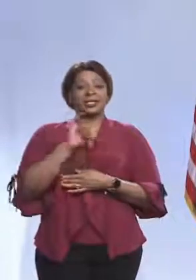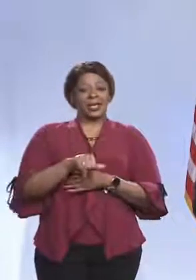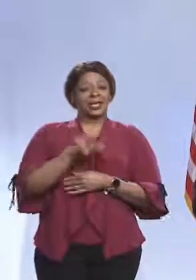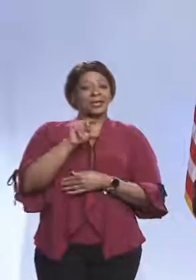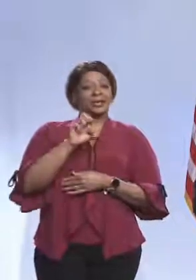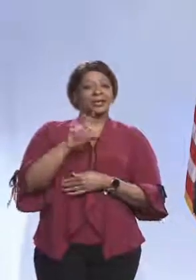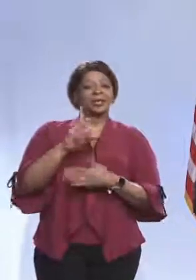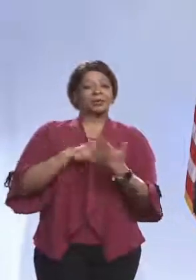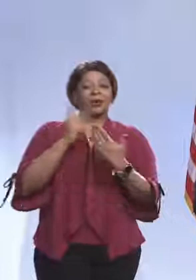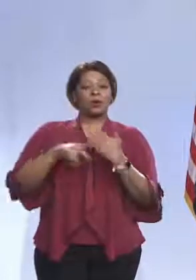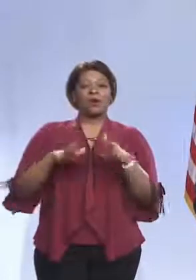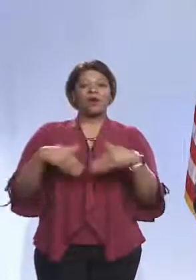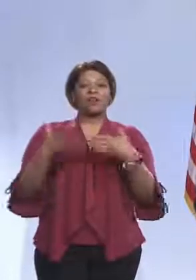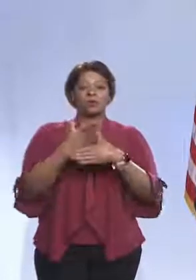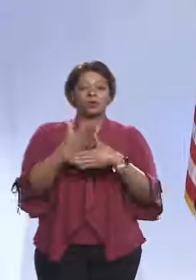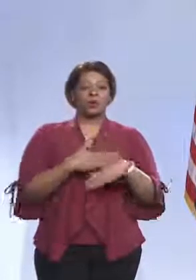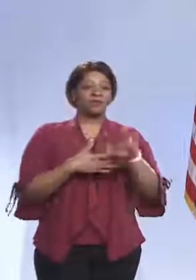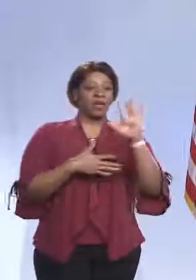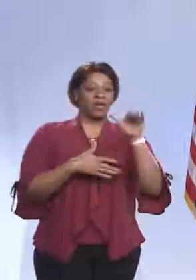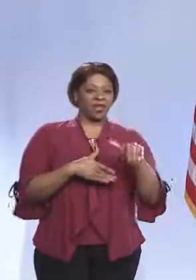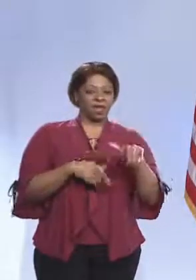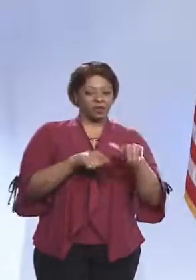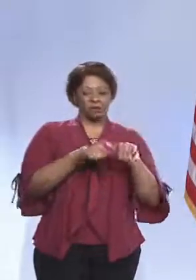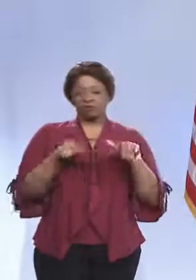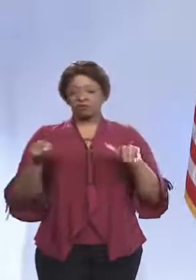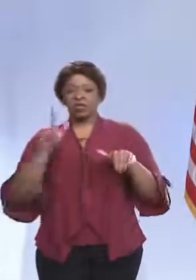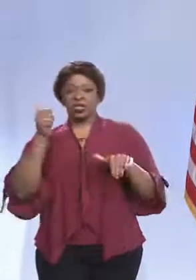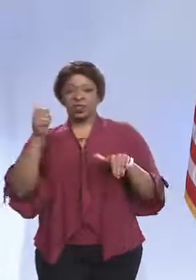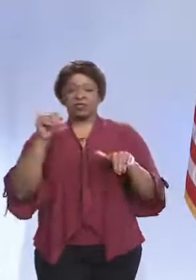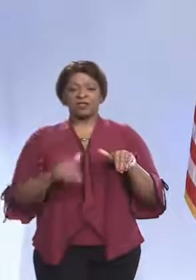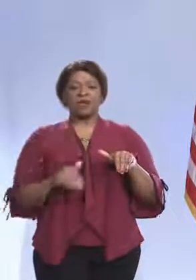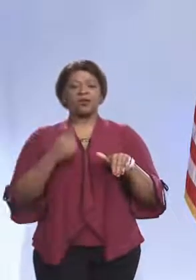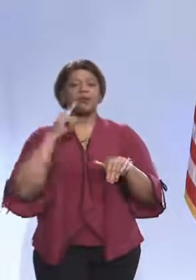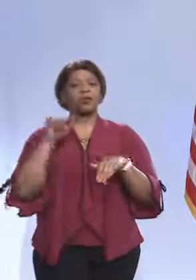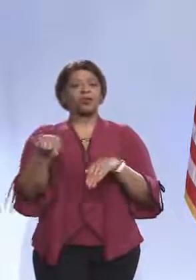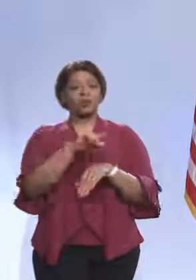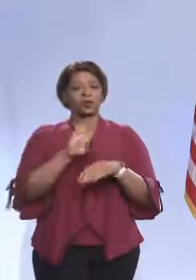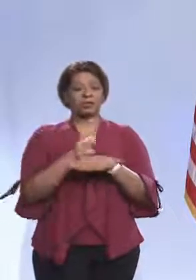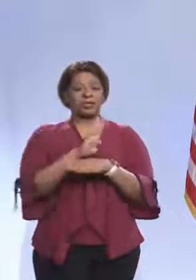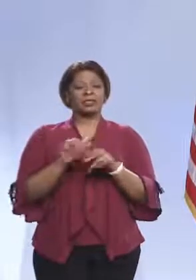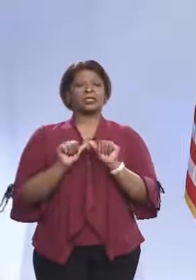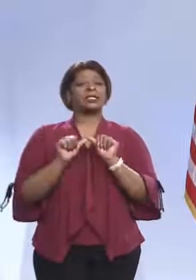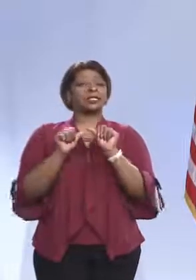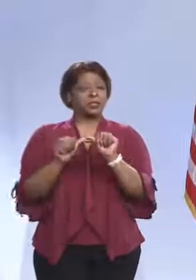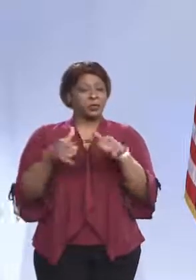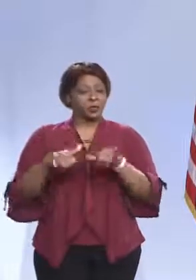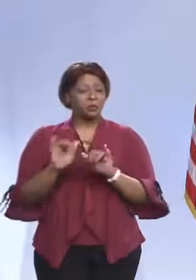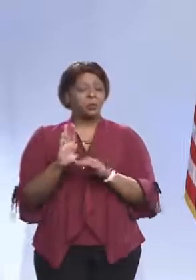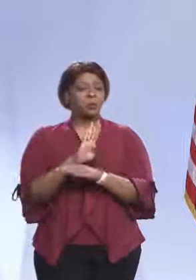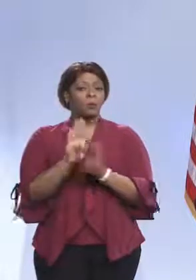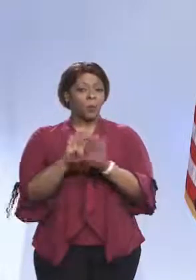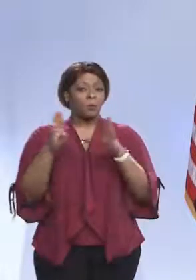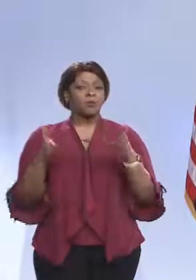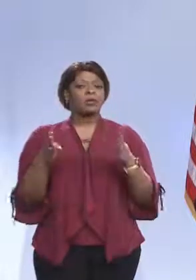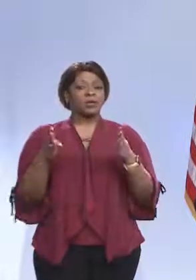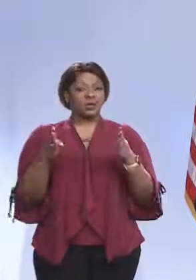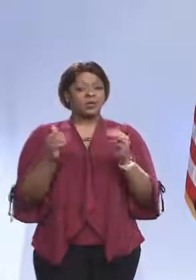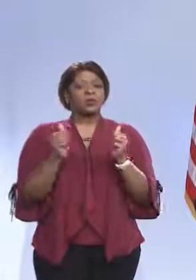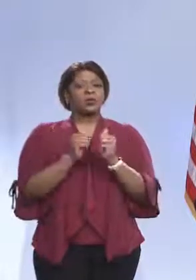offer between $5,000 and $10,000 to businesses that remain open with